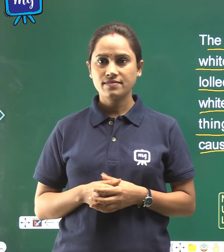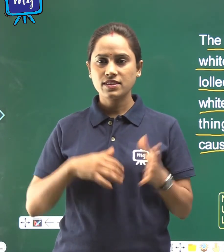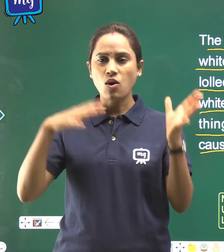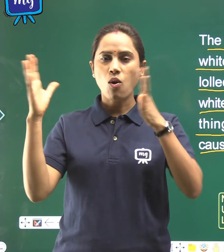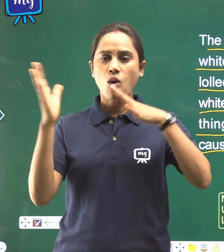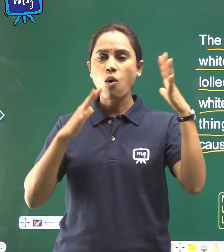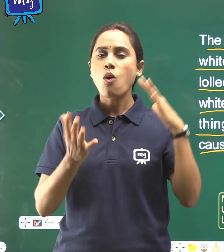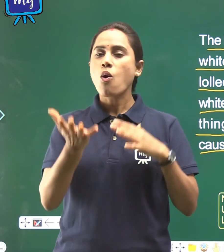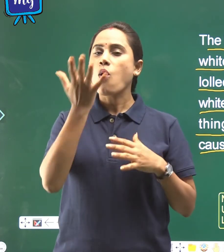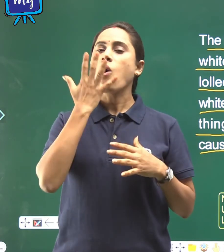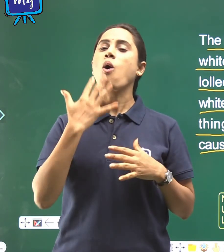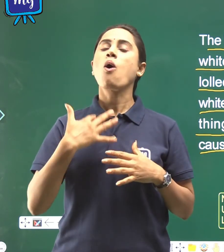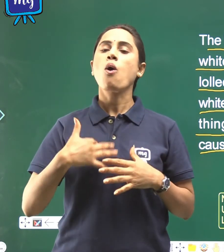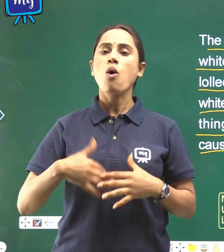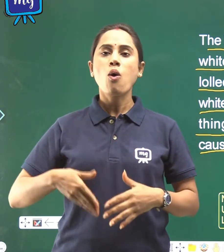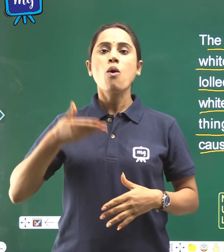oxygen.